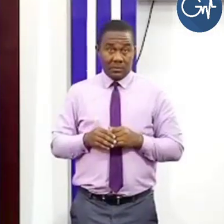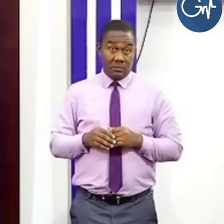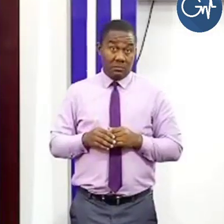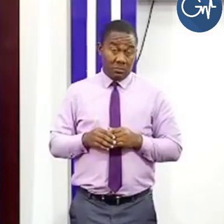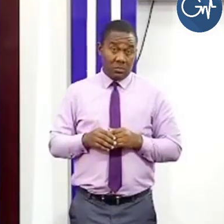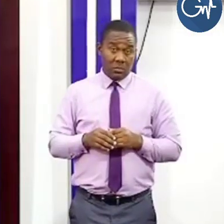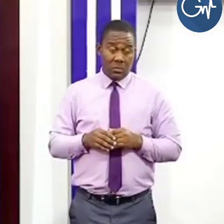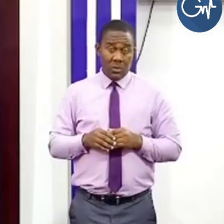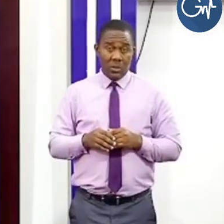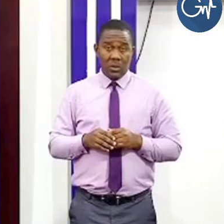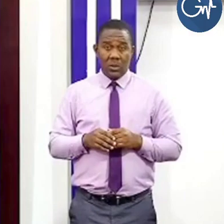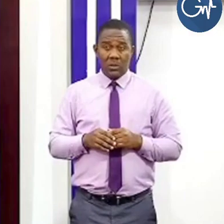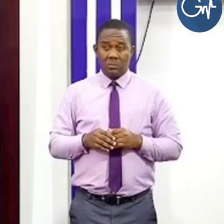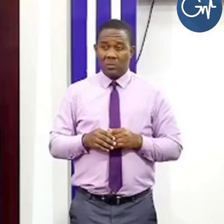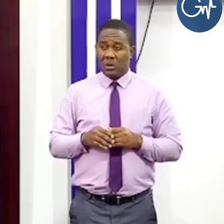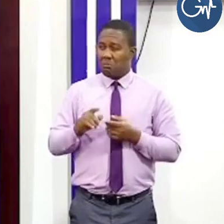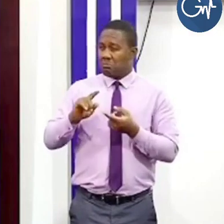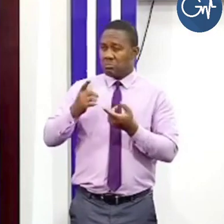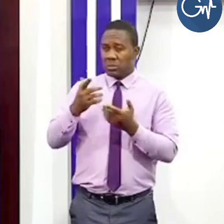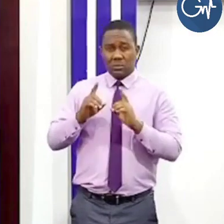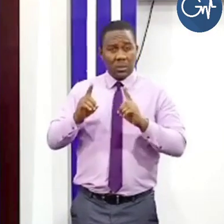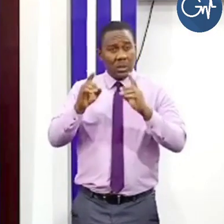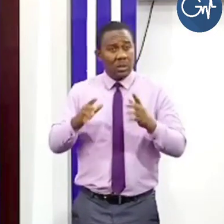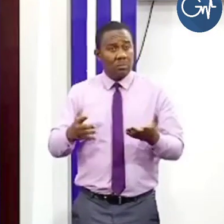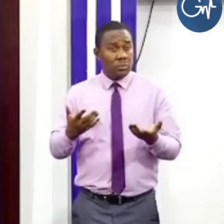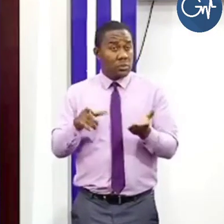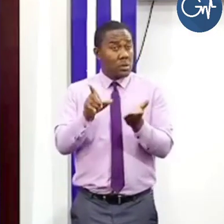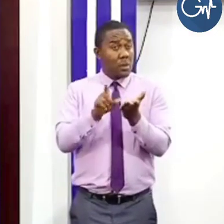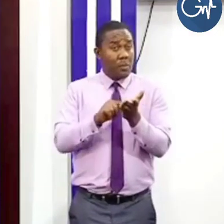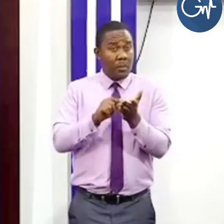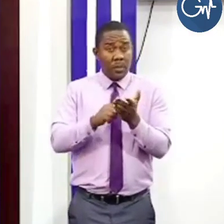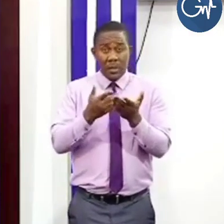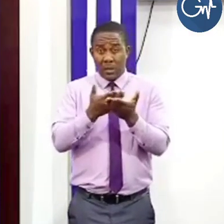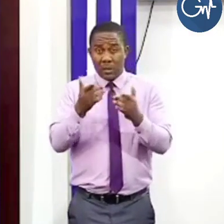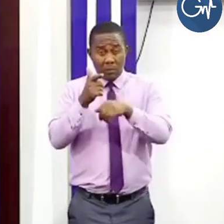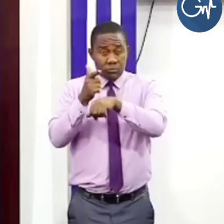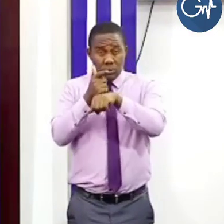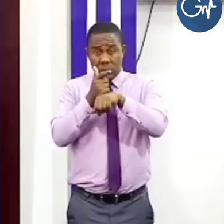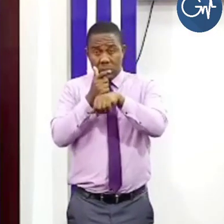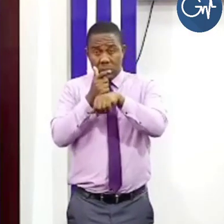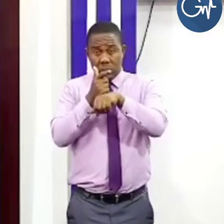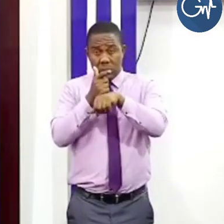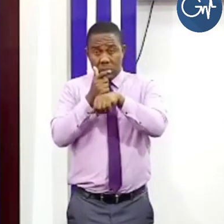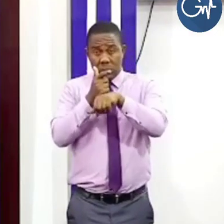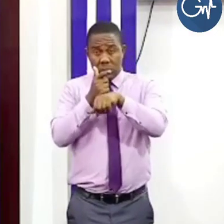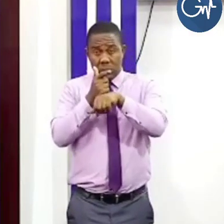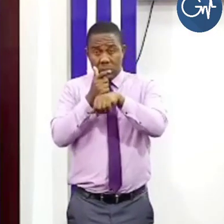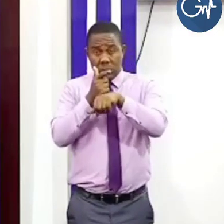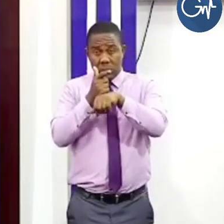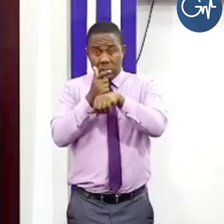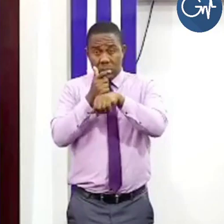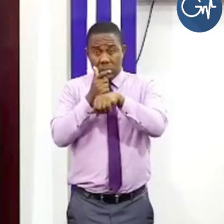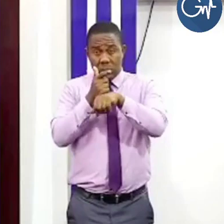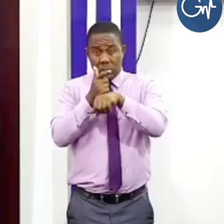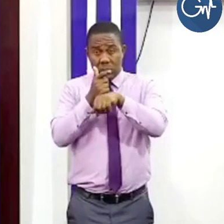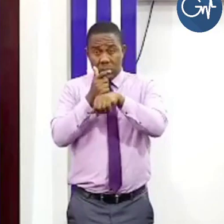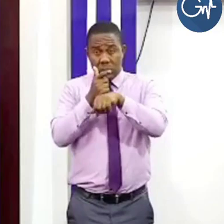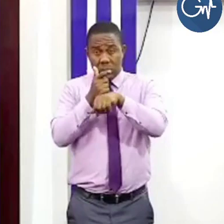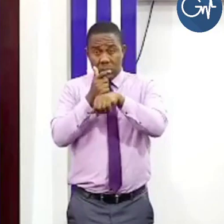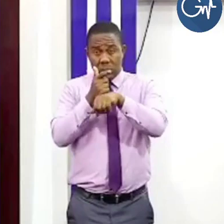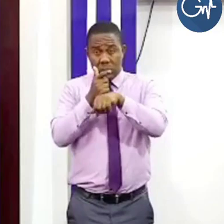directors, ladies and gentlemen of the media. We on our side, we have been